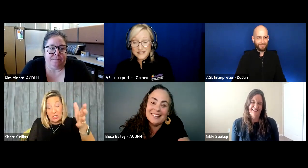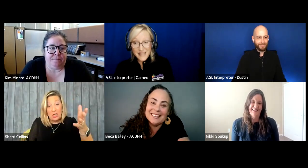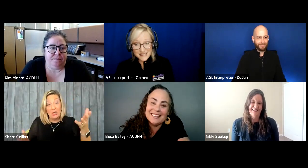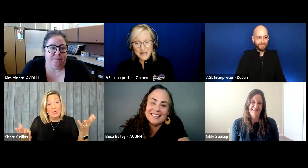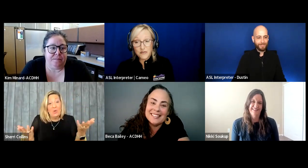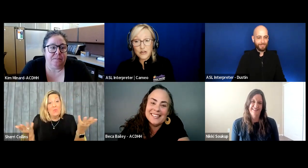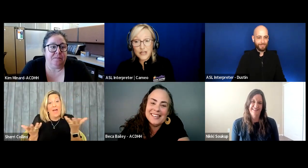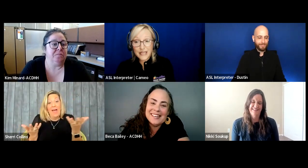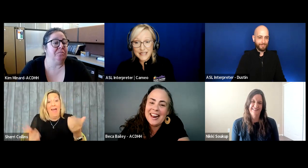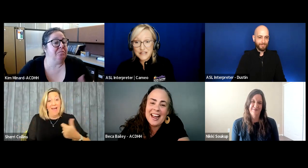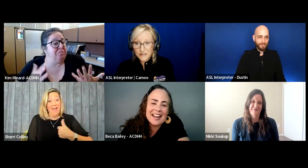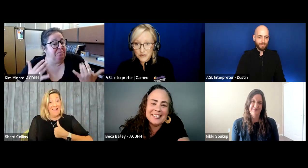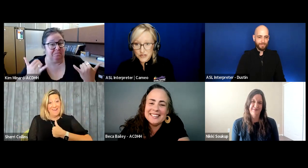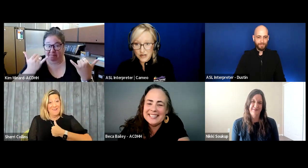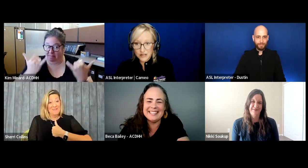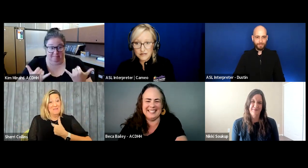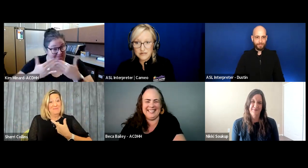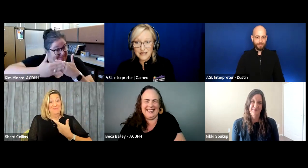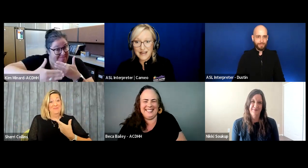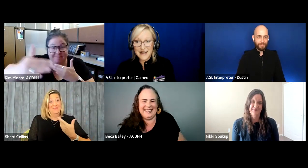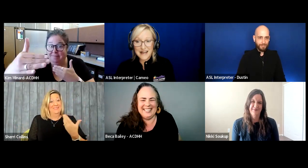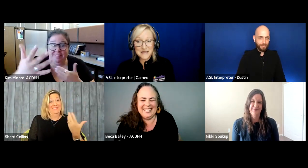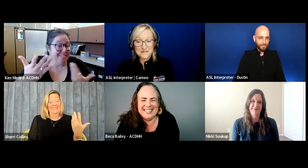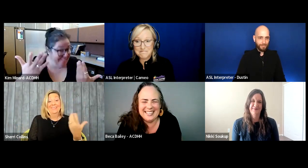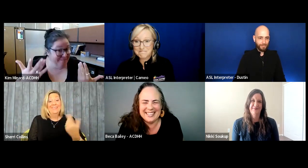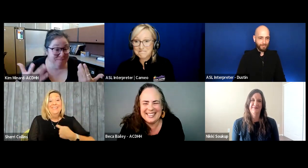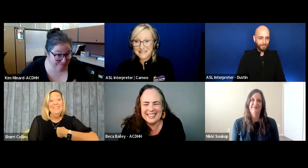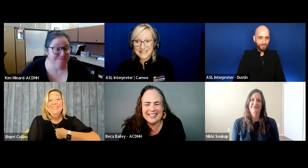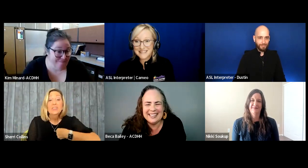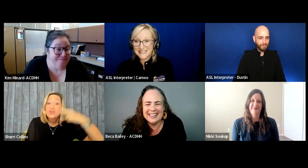Well, yes. I mean, if we're looking into the future,